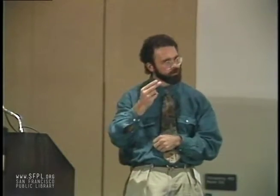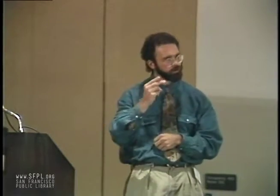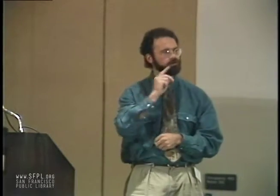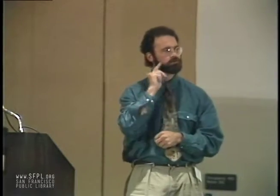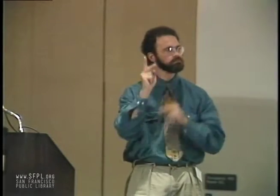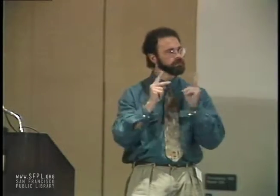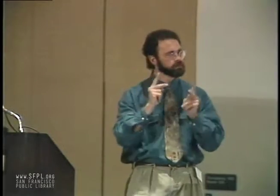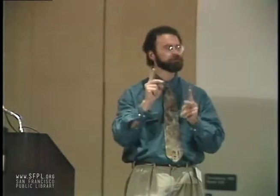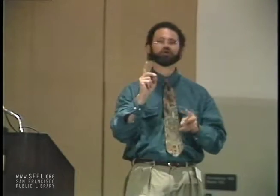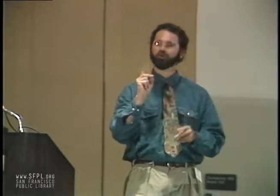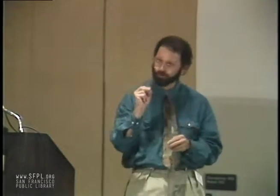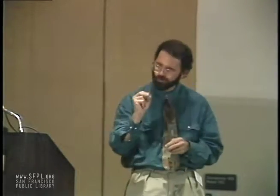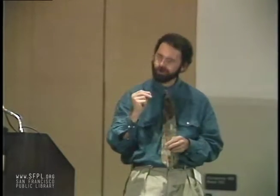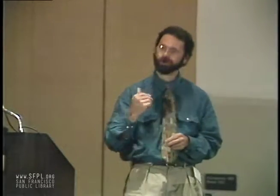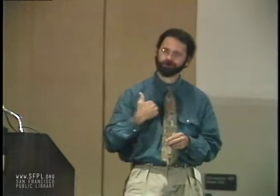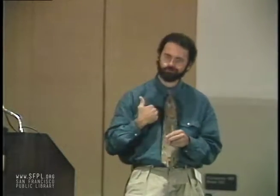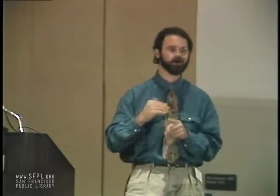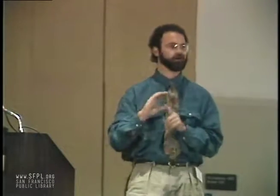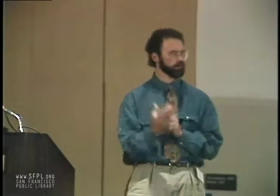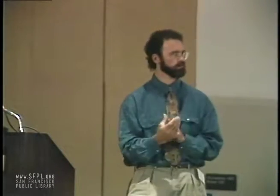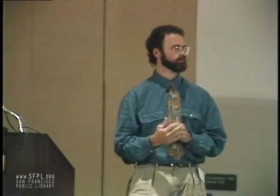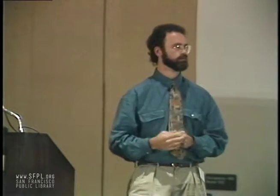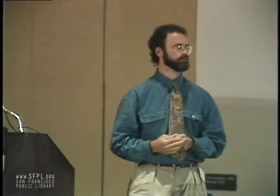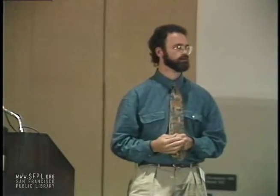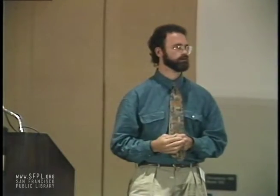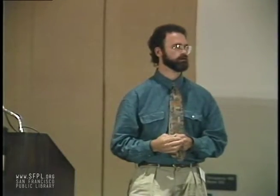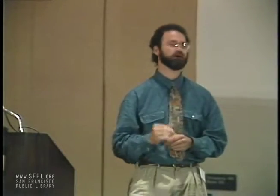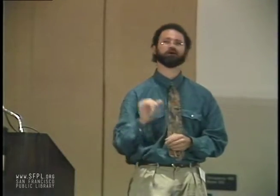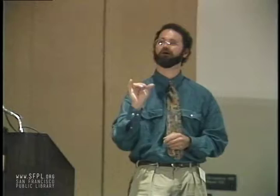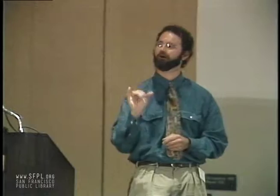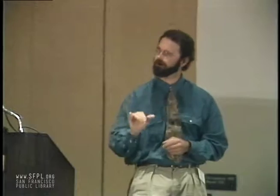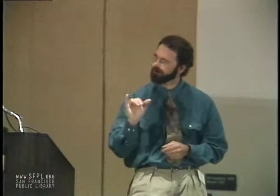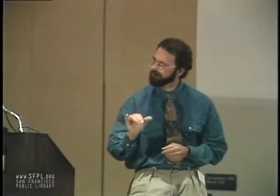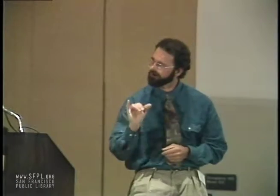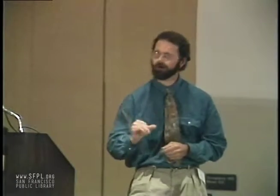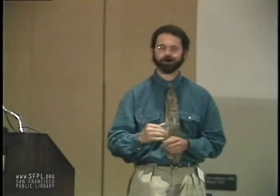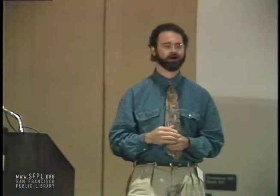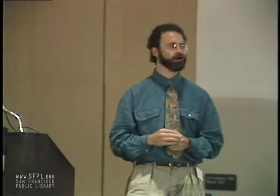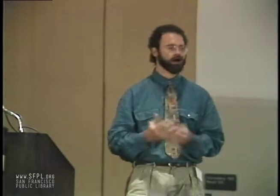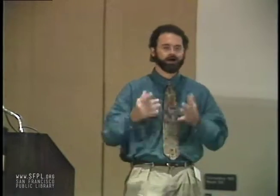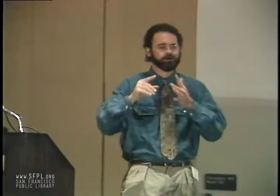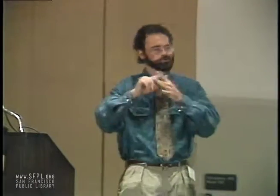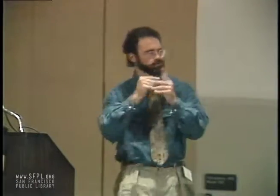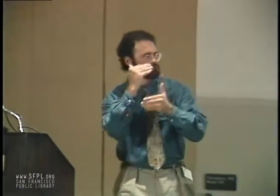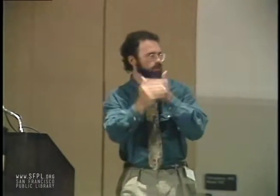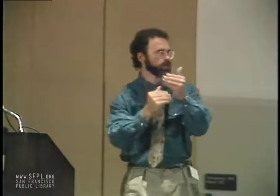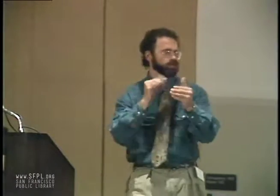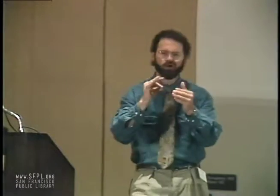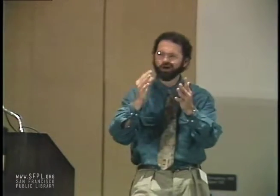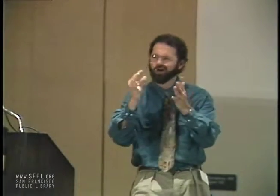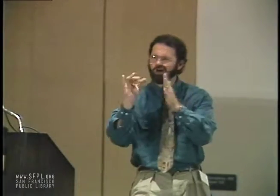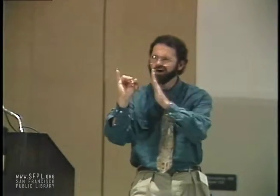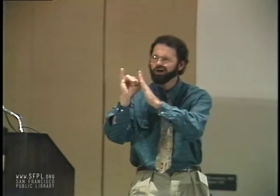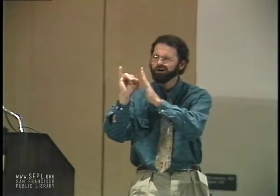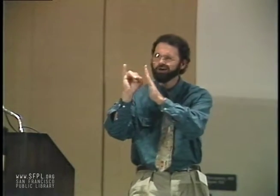that we began to realize, deaf people do have a culture. And with